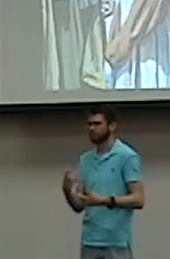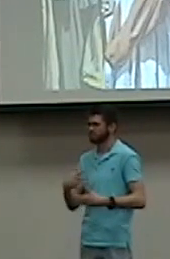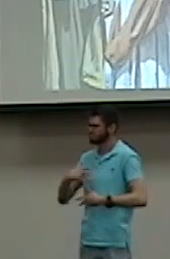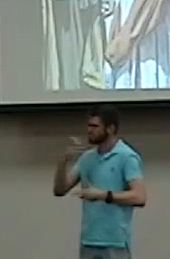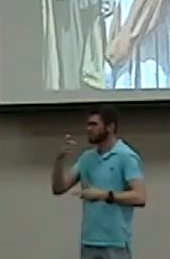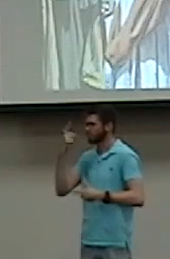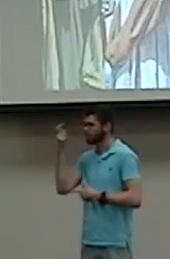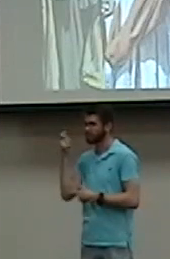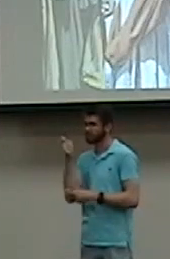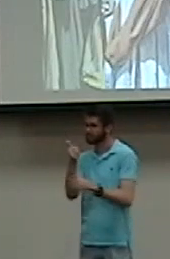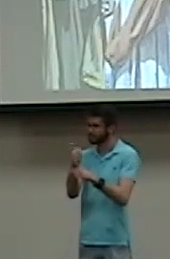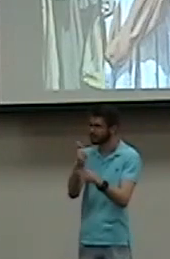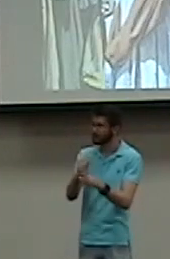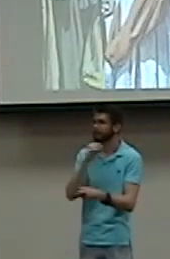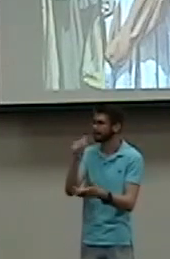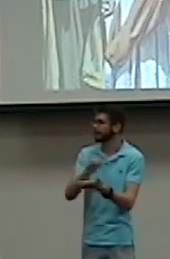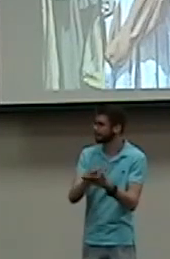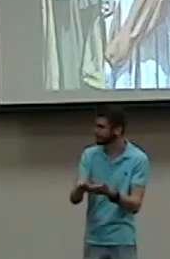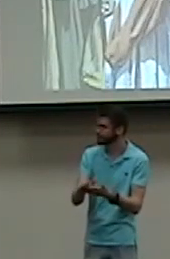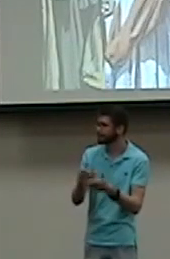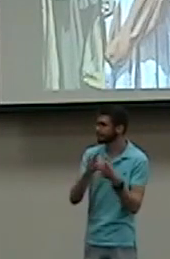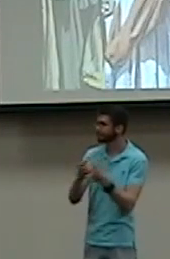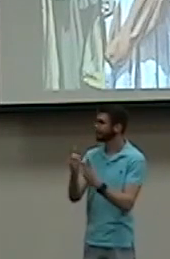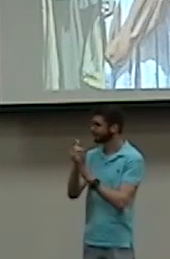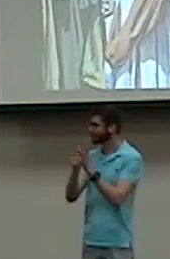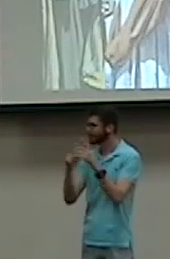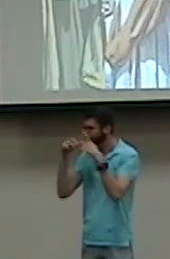ceremonially unclean, and they can't do what they had planned.